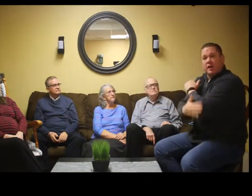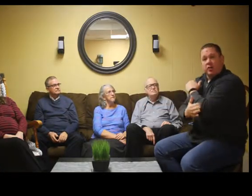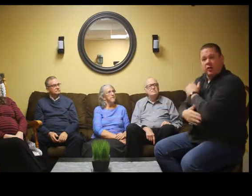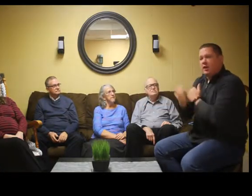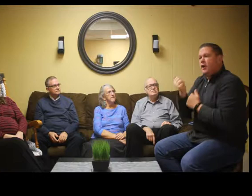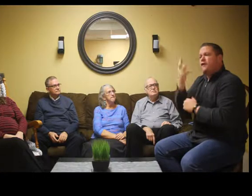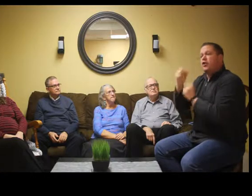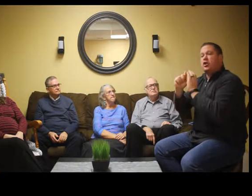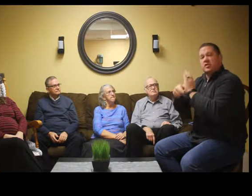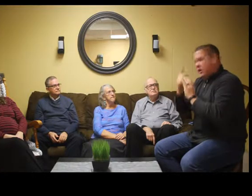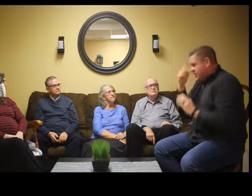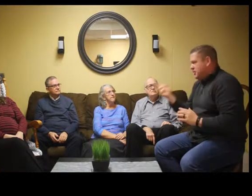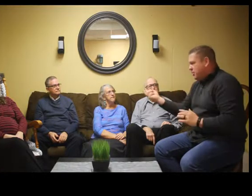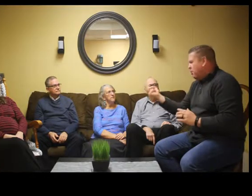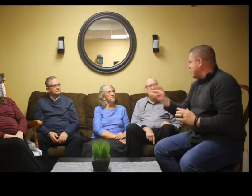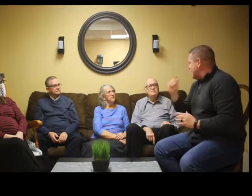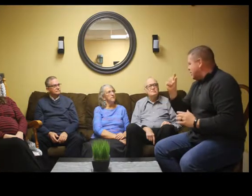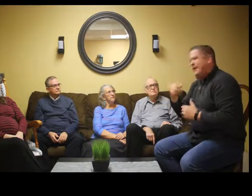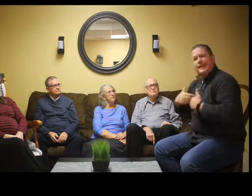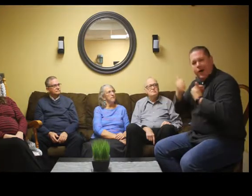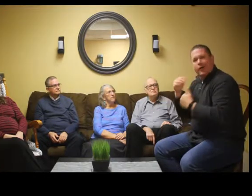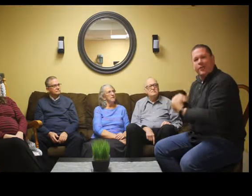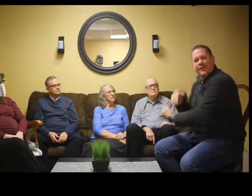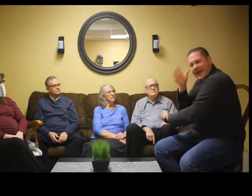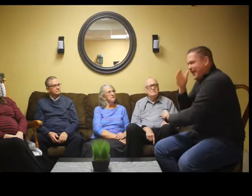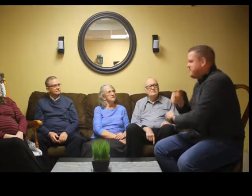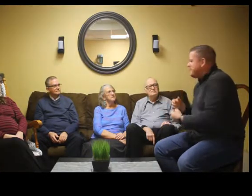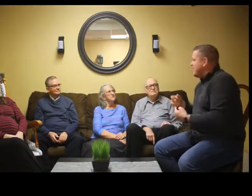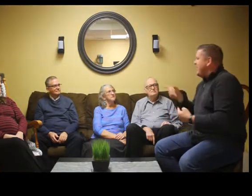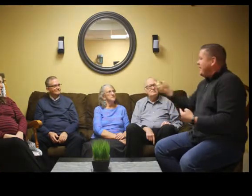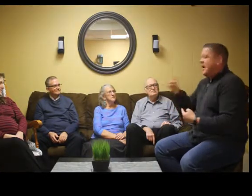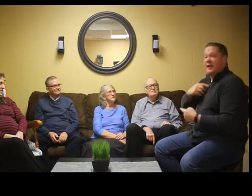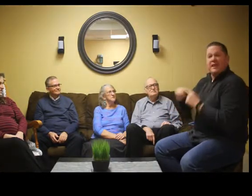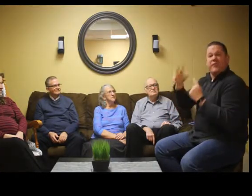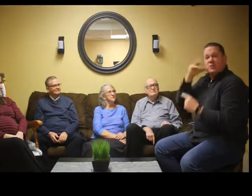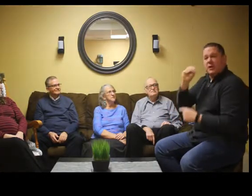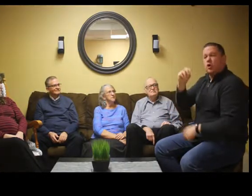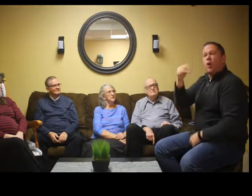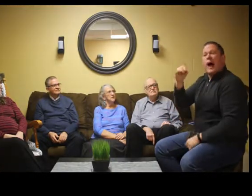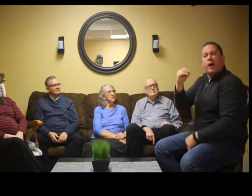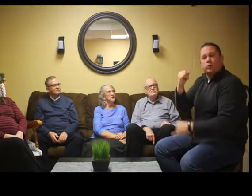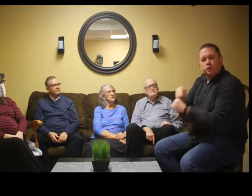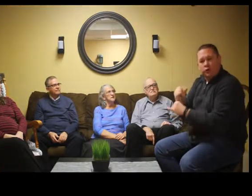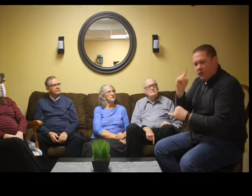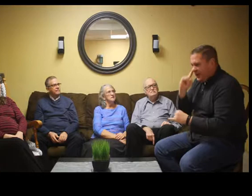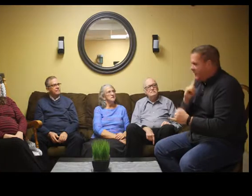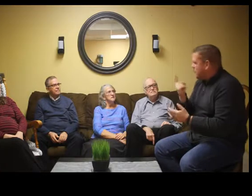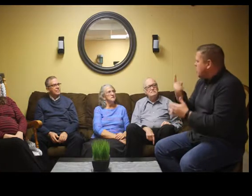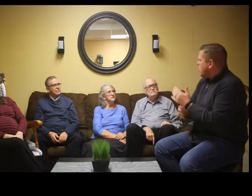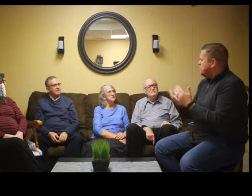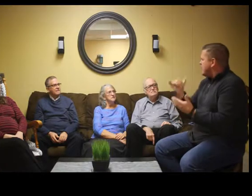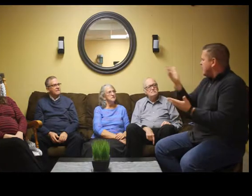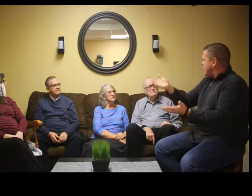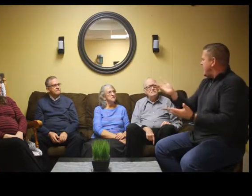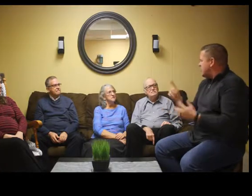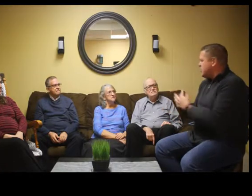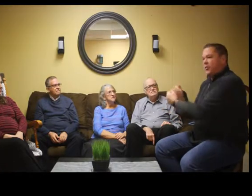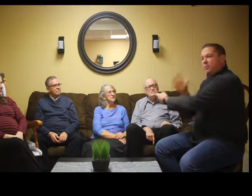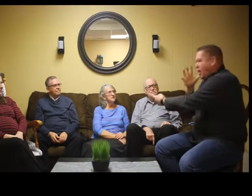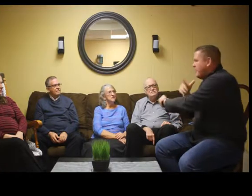country, a few years later, because they're both a little bit younger than dad. They had a different experience. Ohio School for the Deaf. What was it like there? Let's start with mom and then go